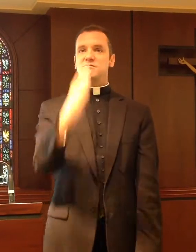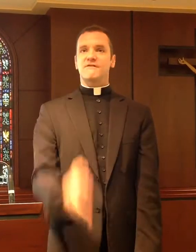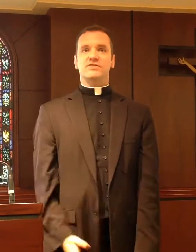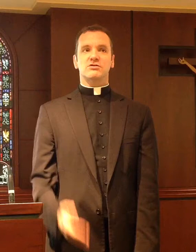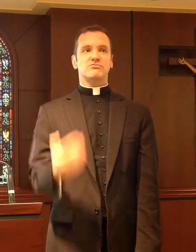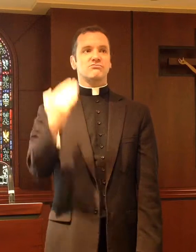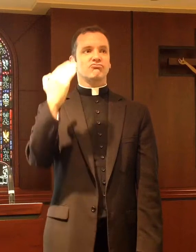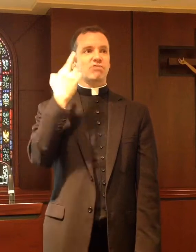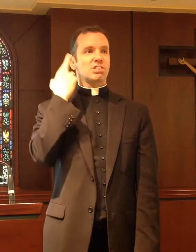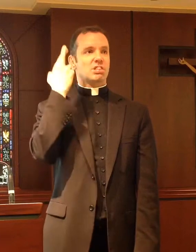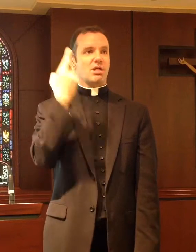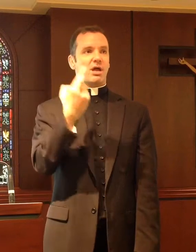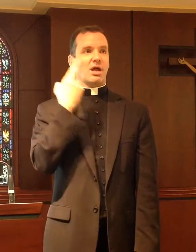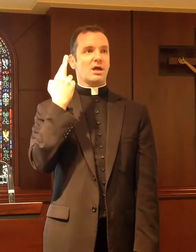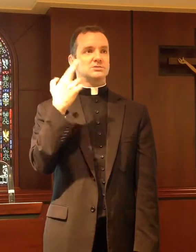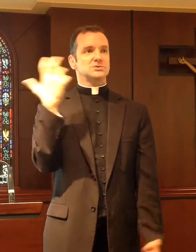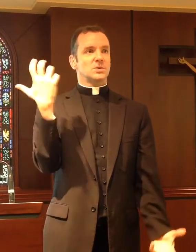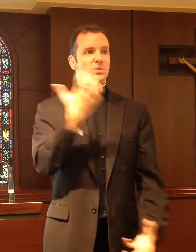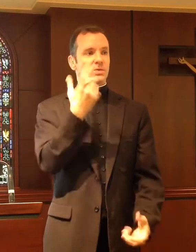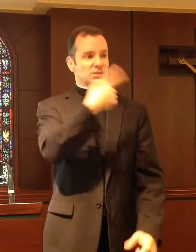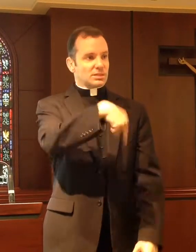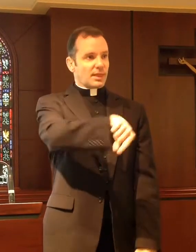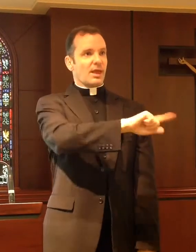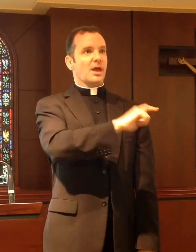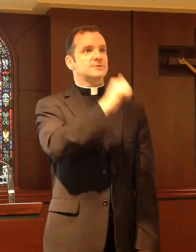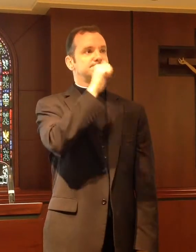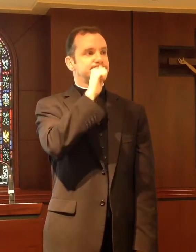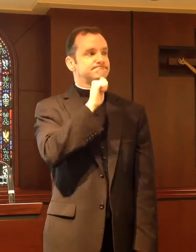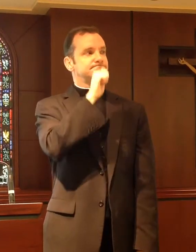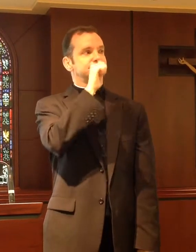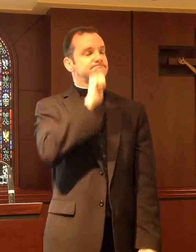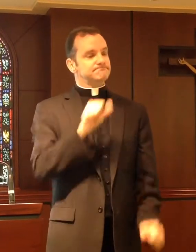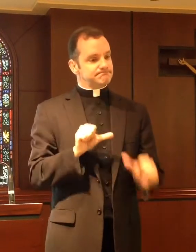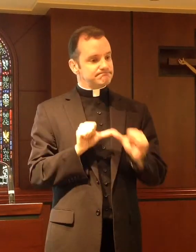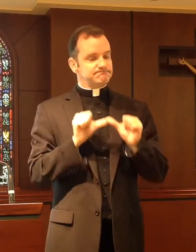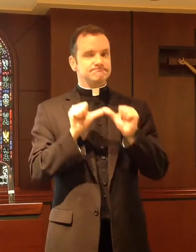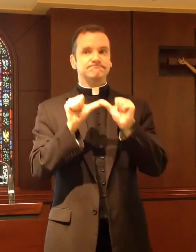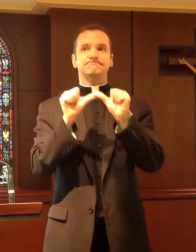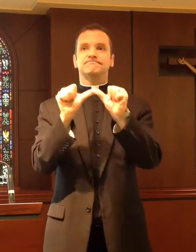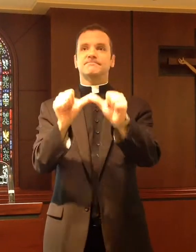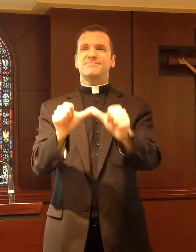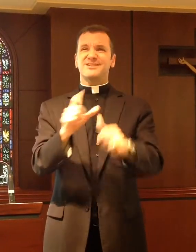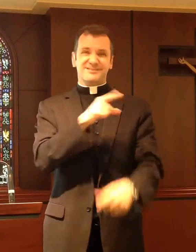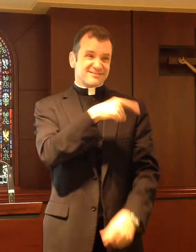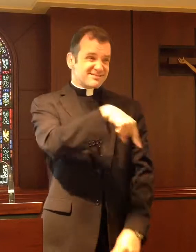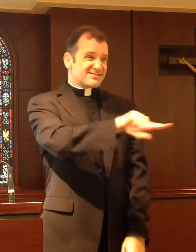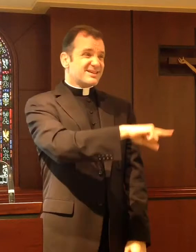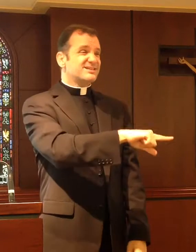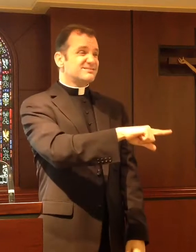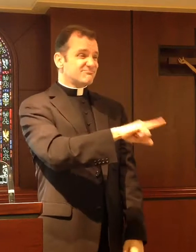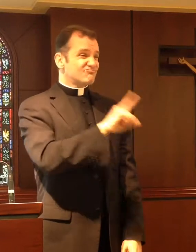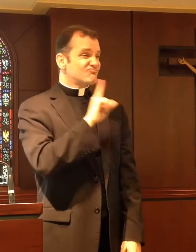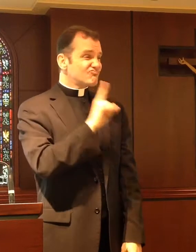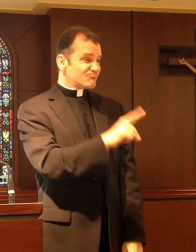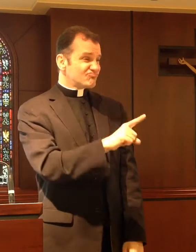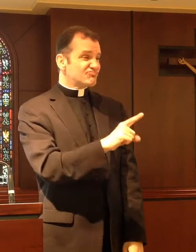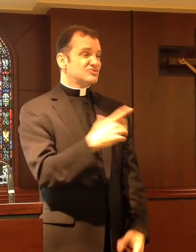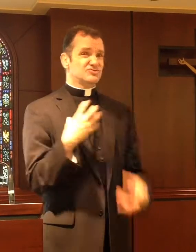experience, they said, wow, I've never realized that these people with these disabilities have to be enduring